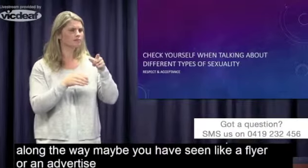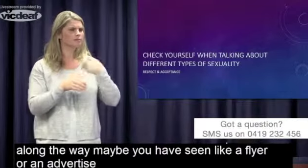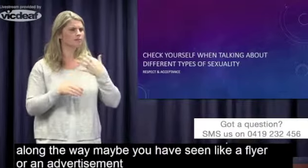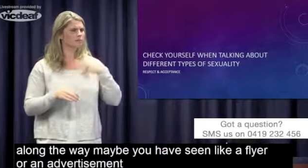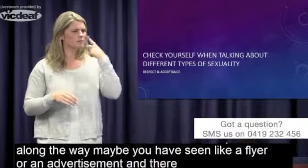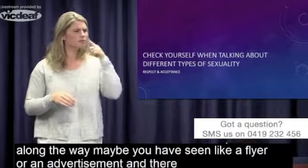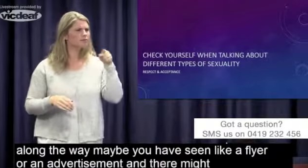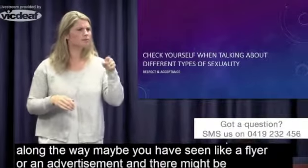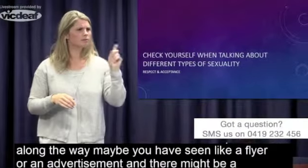of